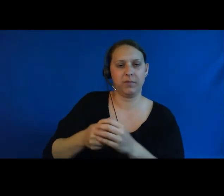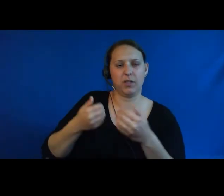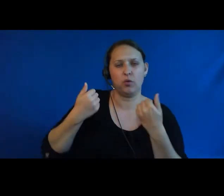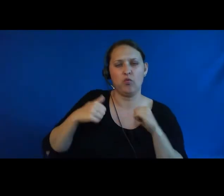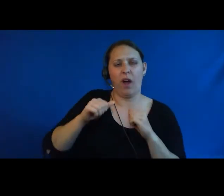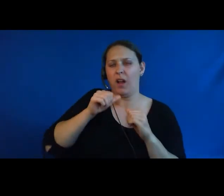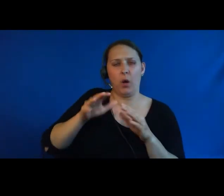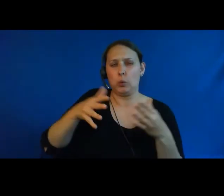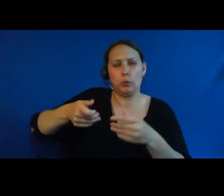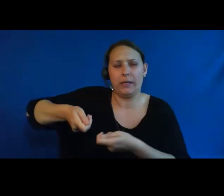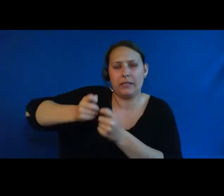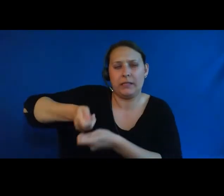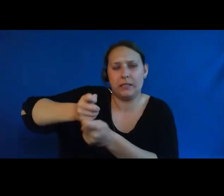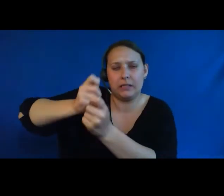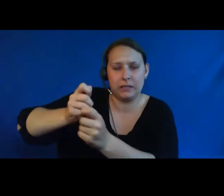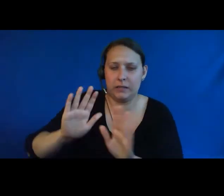digging.